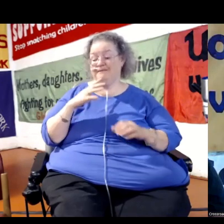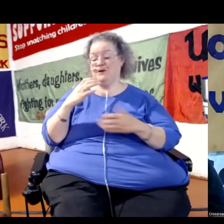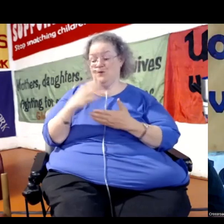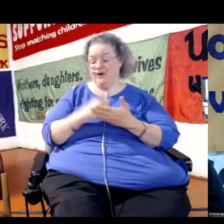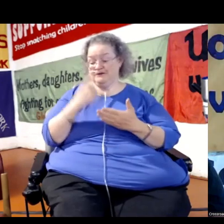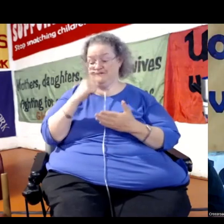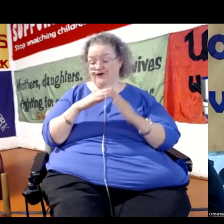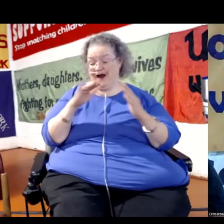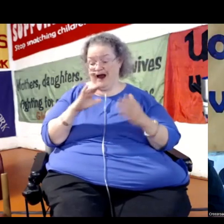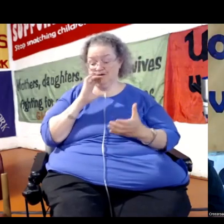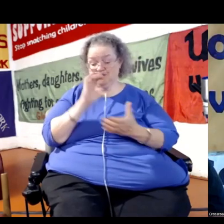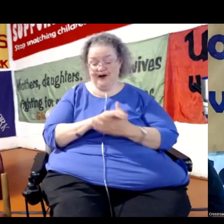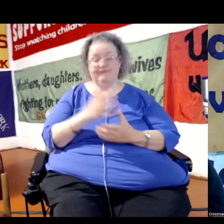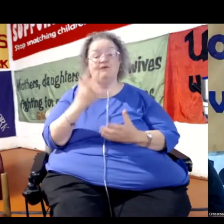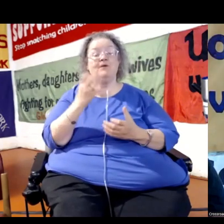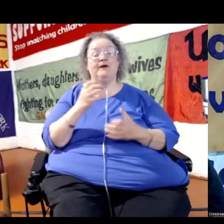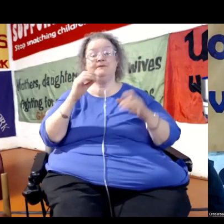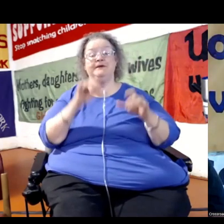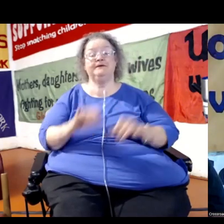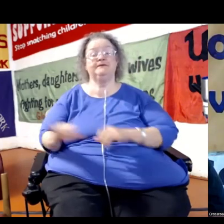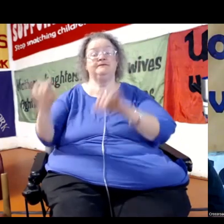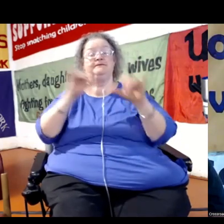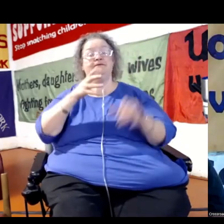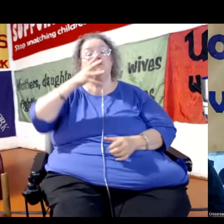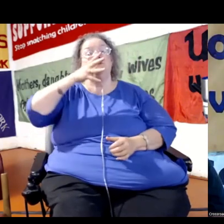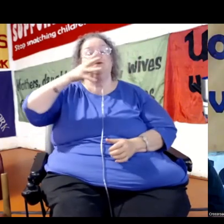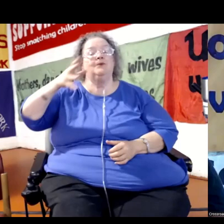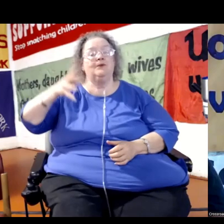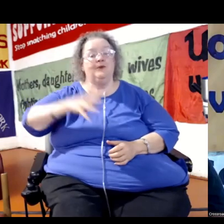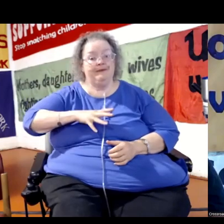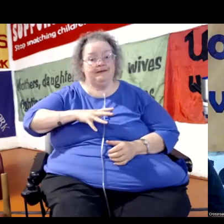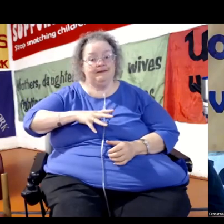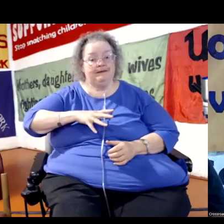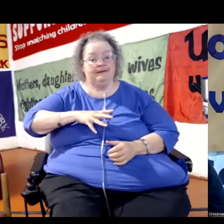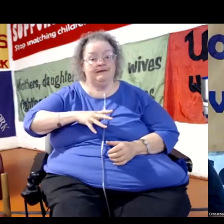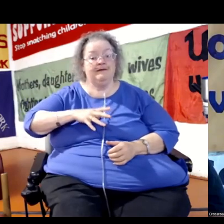the women that's in the movement that's fighting.